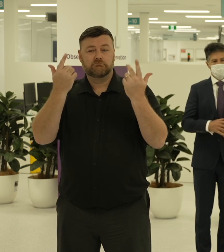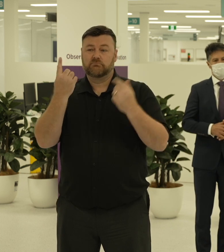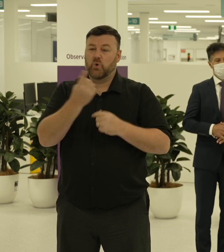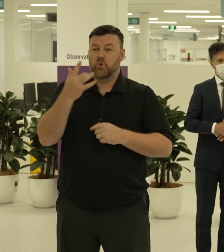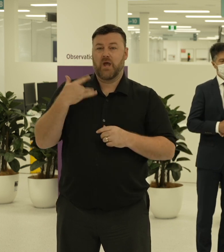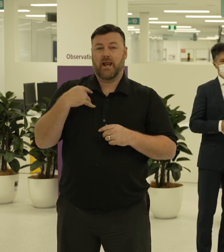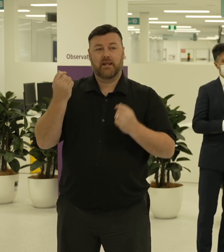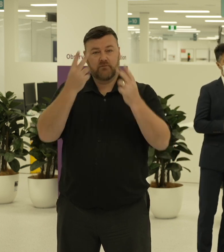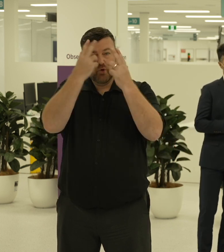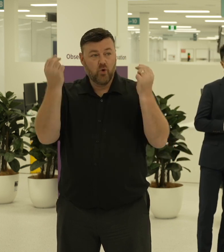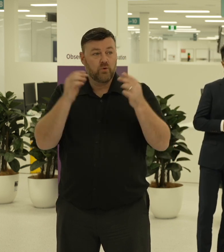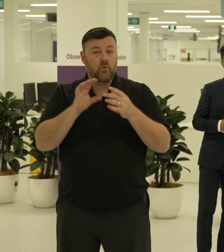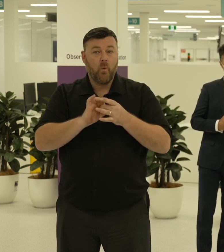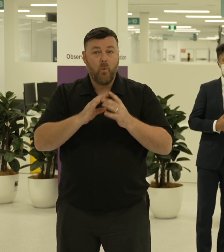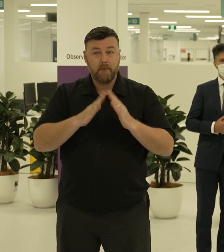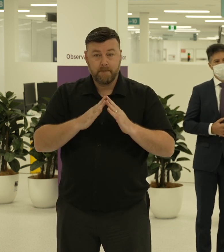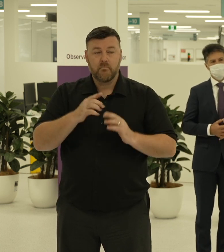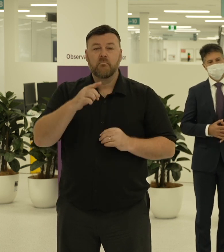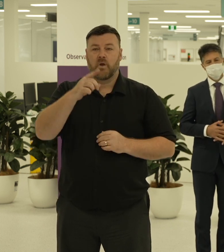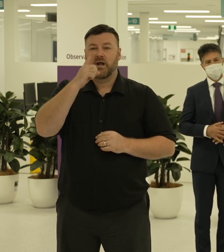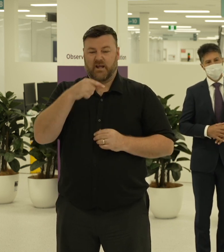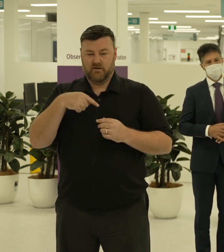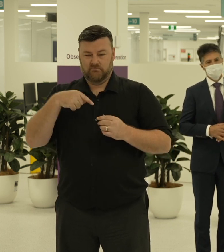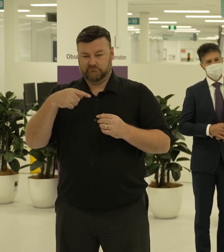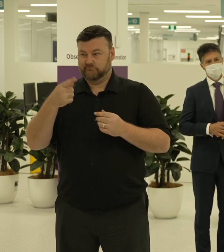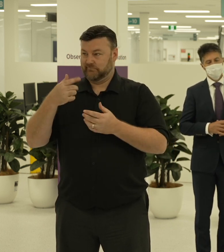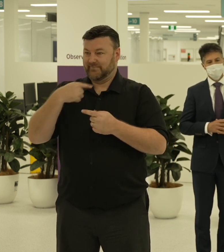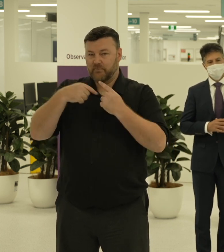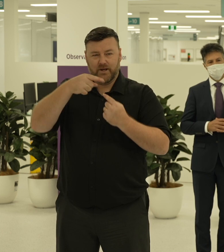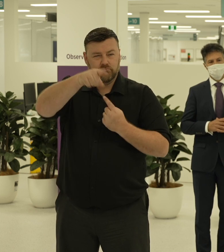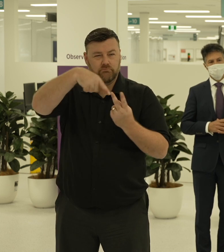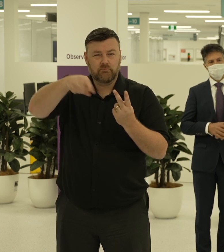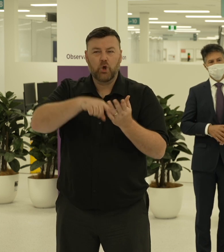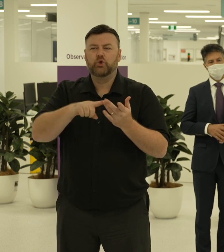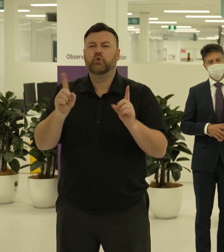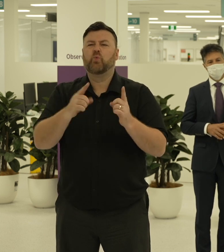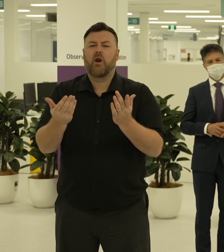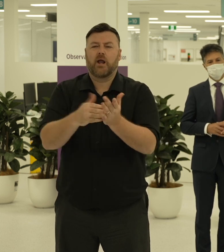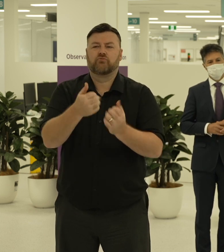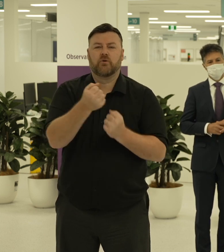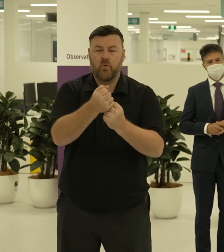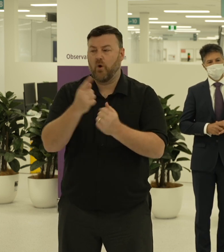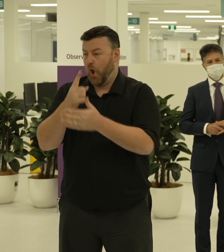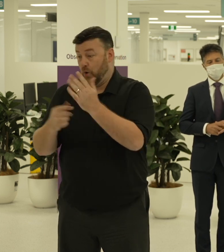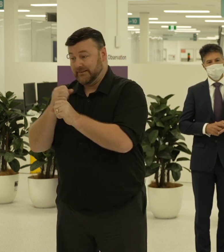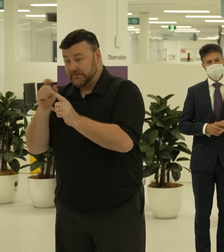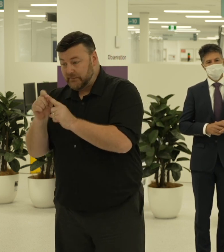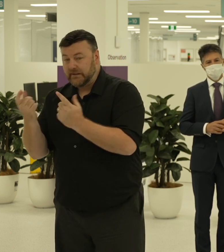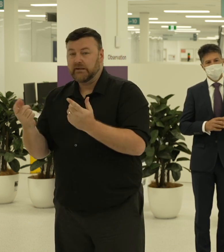can also upload, that will also connect them to care, in addition to the role of their GP in supporting